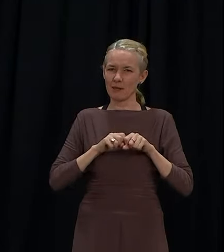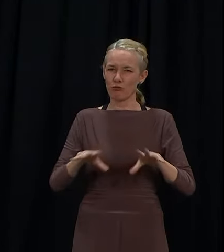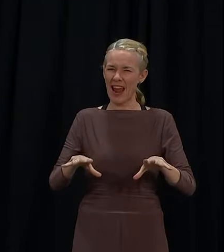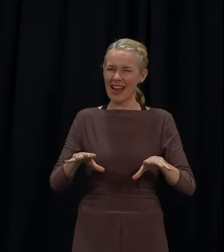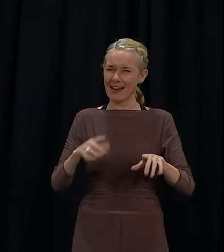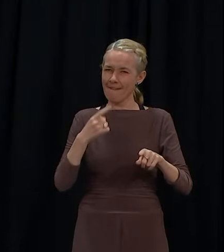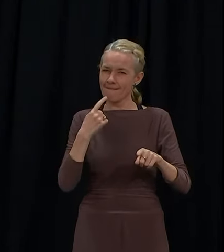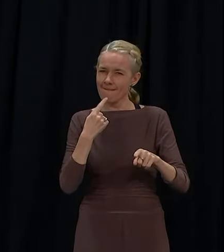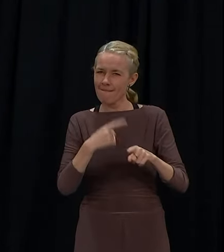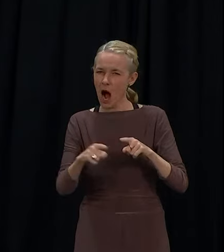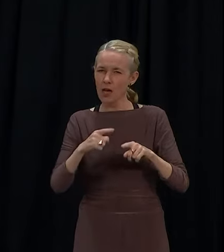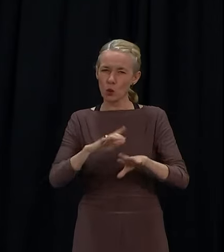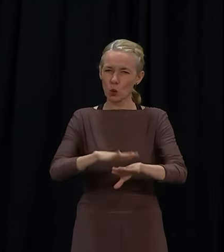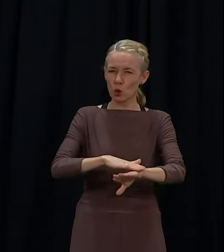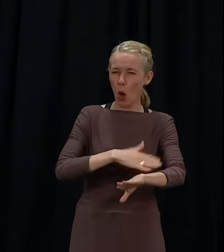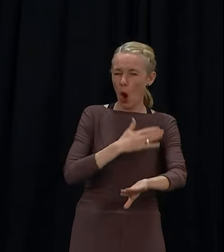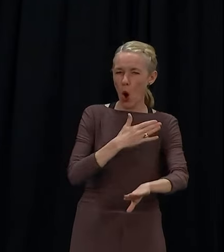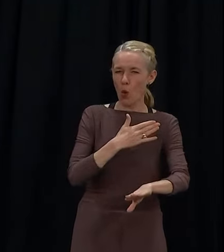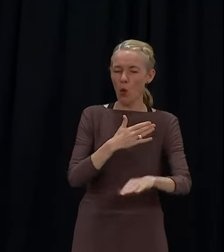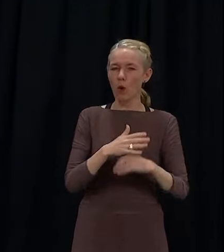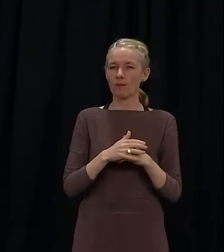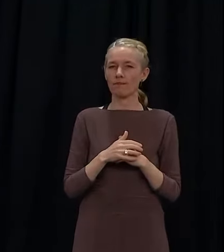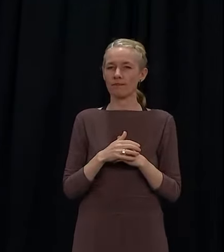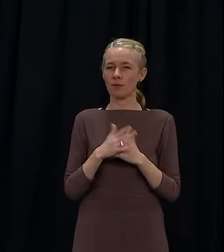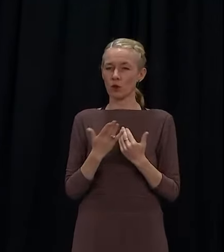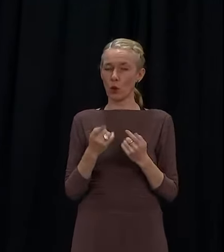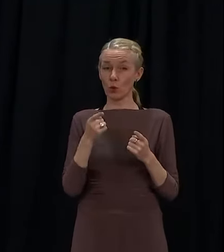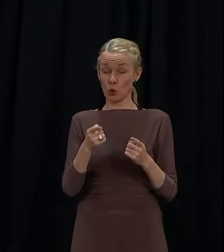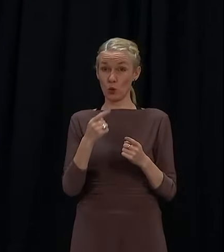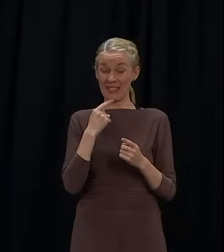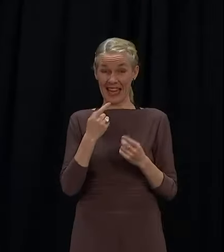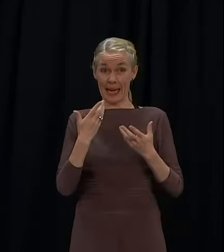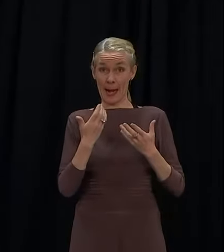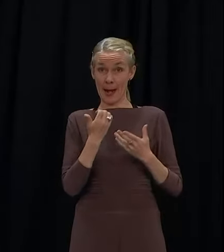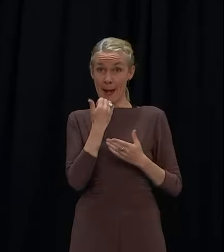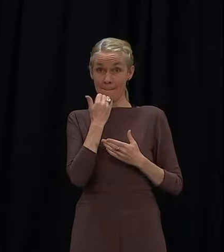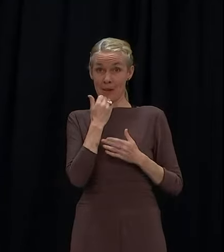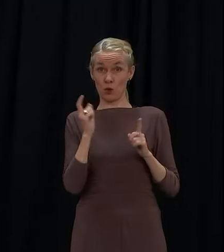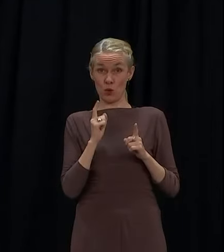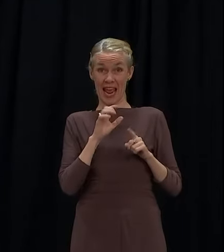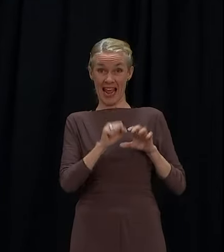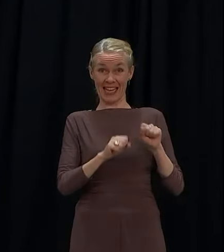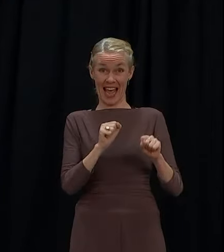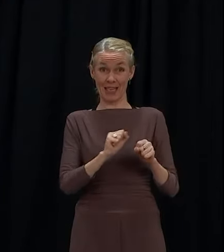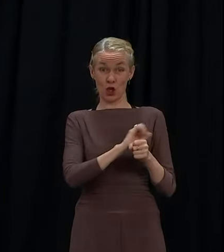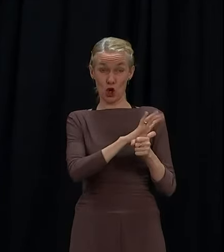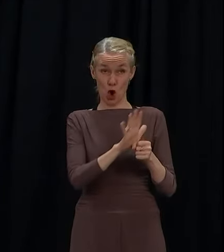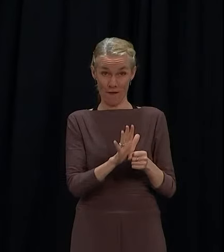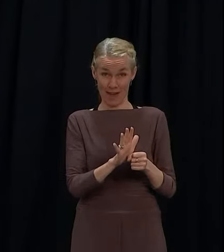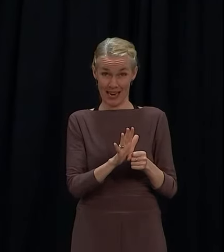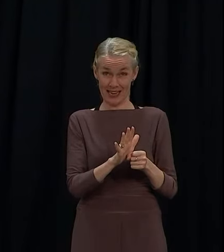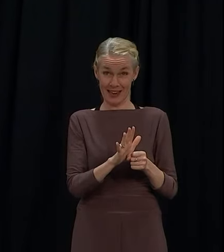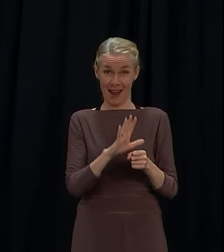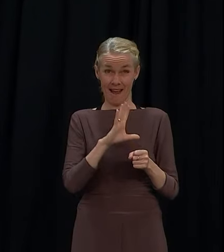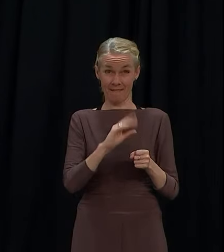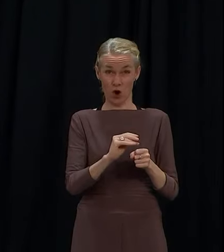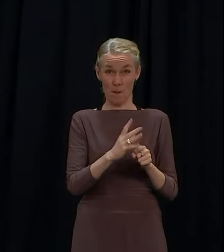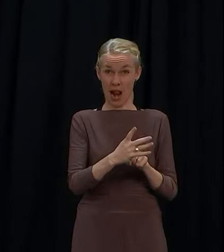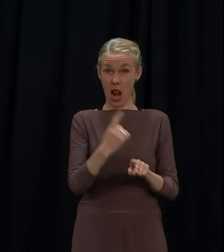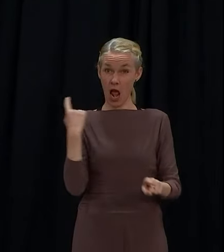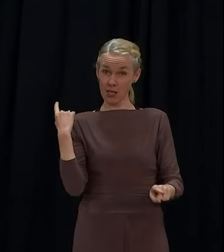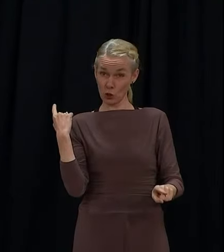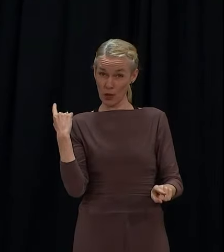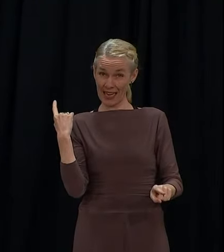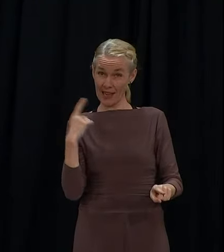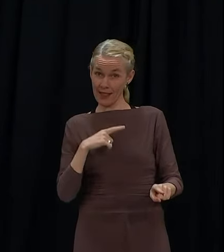seeing now is the impacts of it being in the community for a week. Yeah. So I'm going to have a go at explaining two things that we